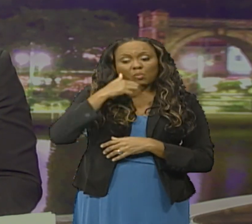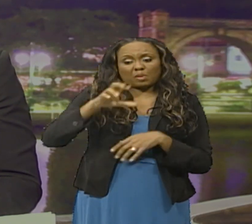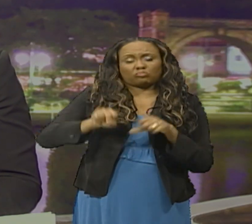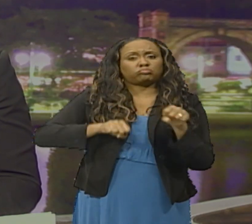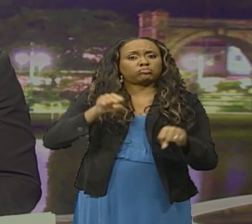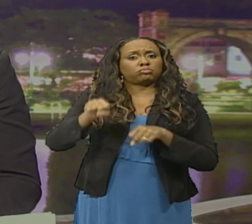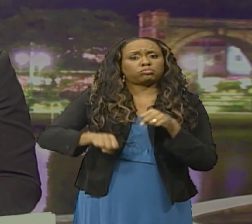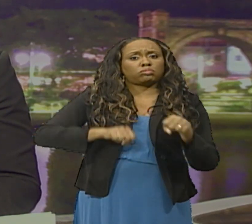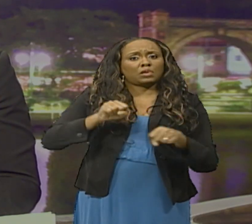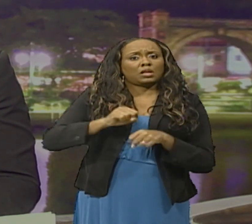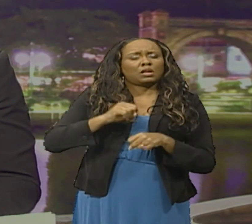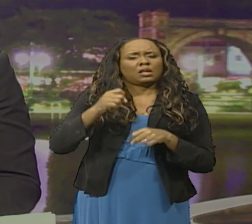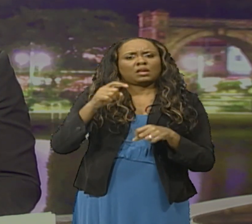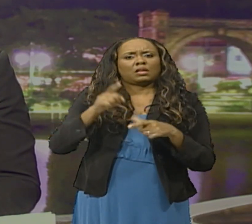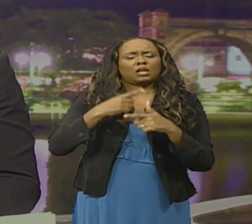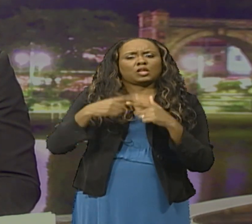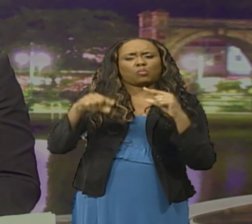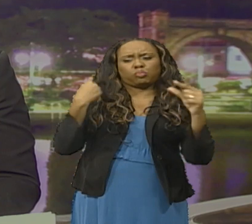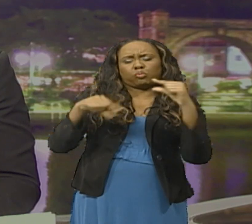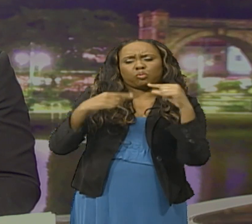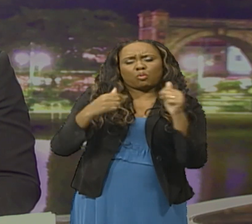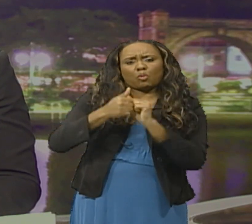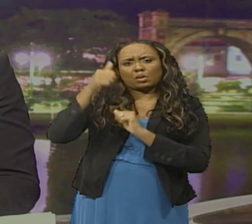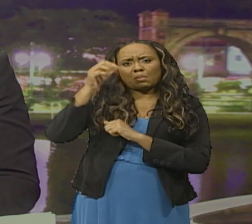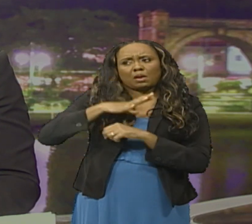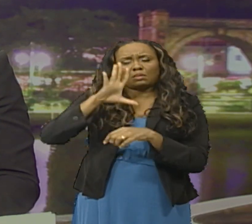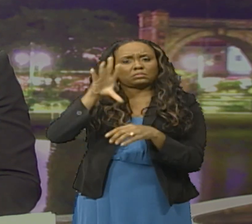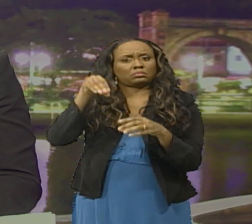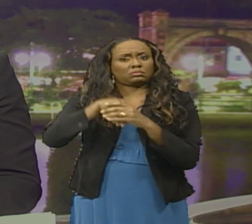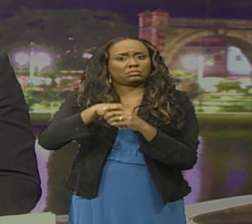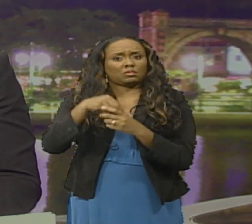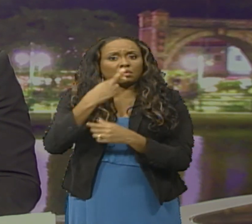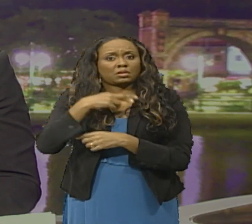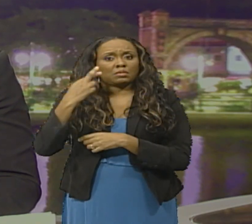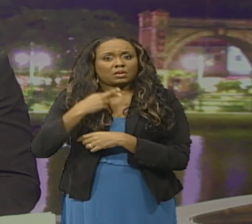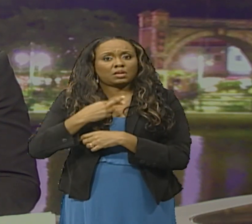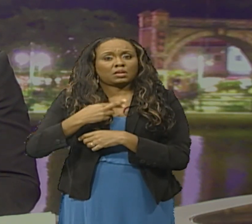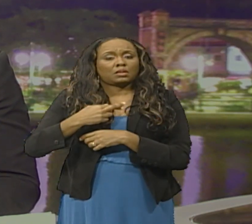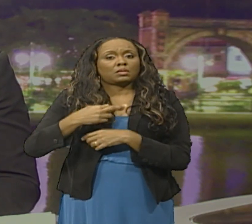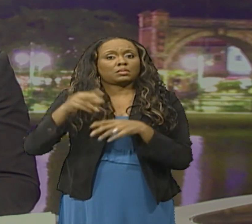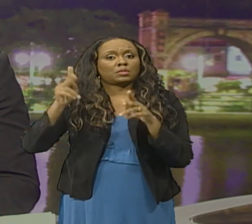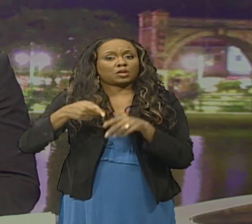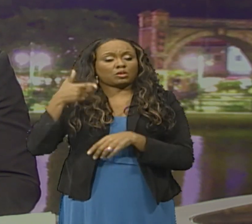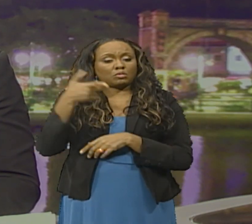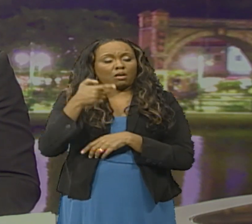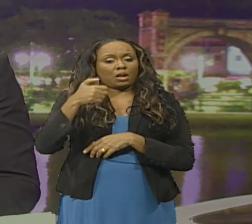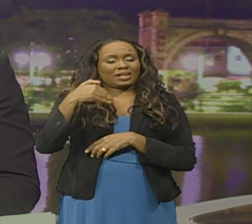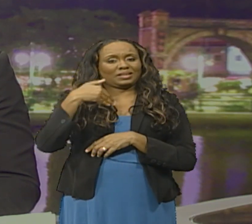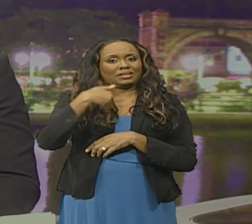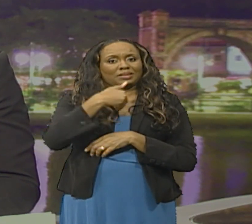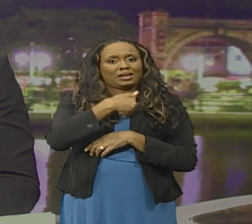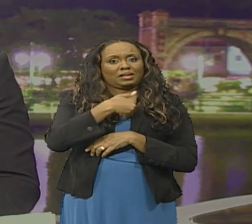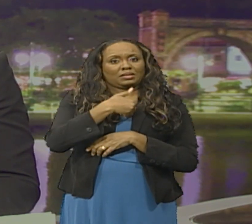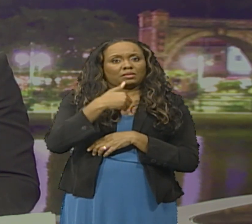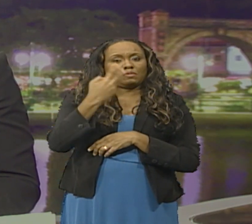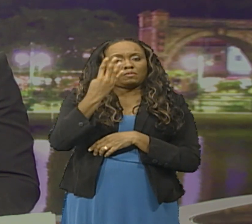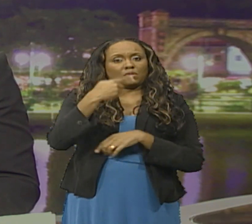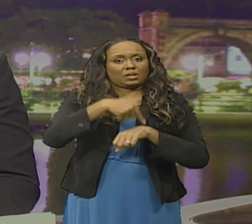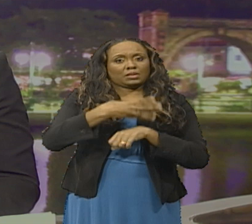weekend when she got into an argument with a man who was in the establishment. She was shot in the chest 4 times and once in the